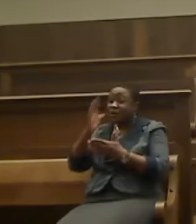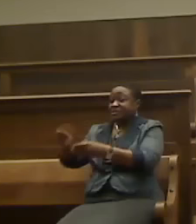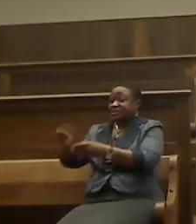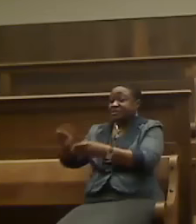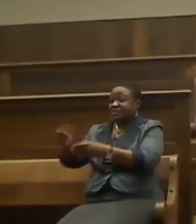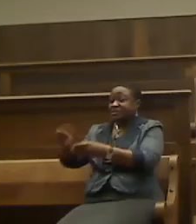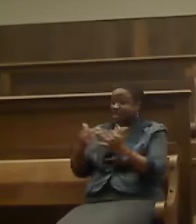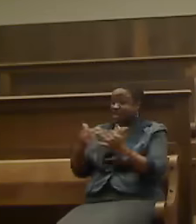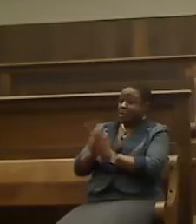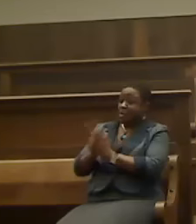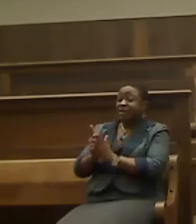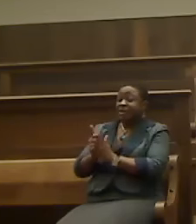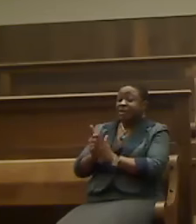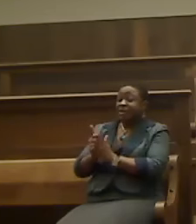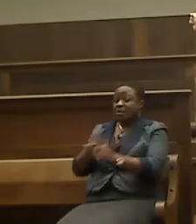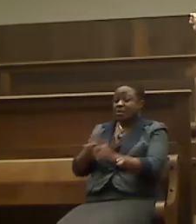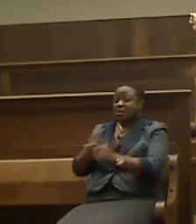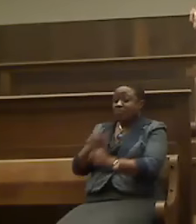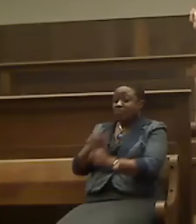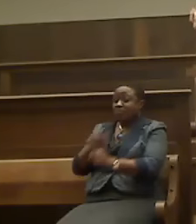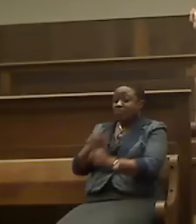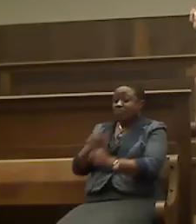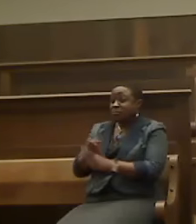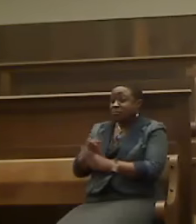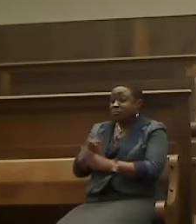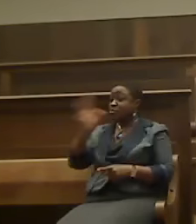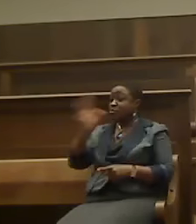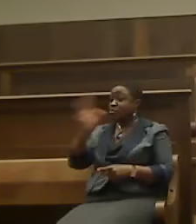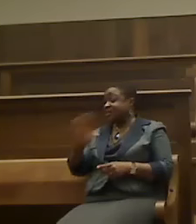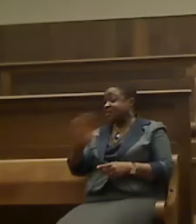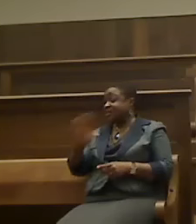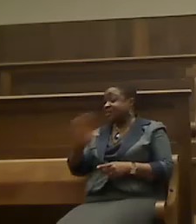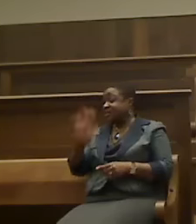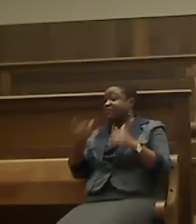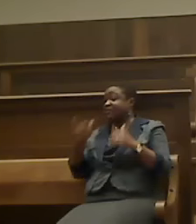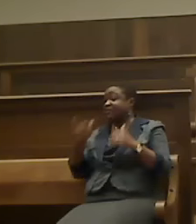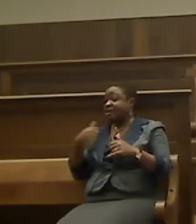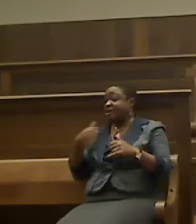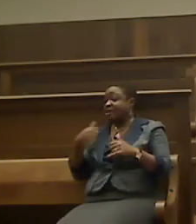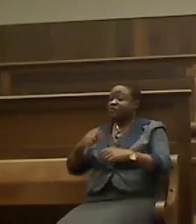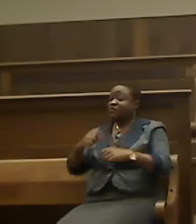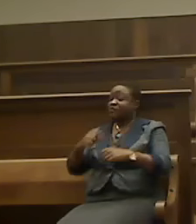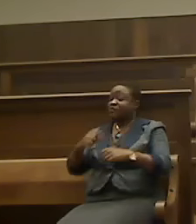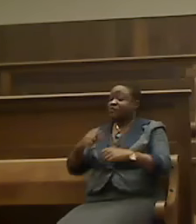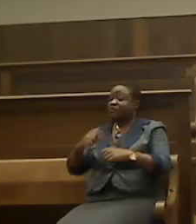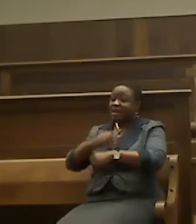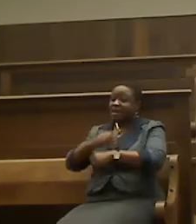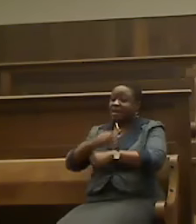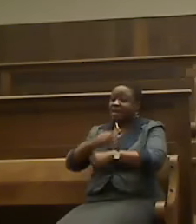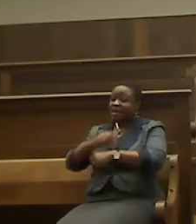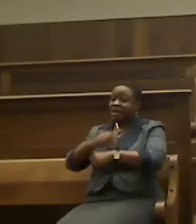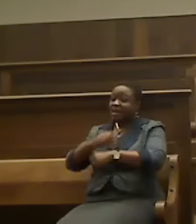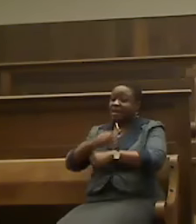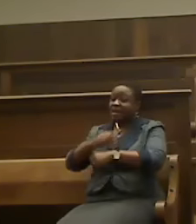our grandparents never had, and that is to protect all living beings and all future